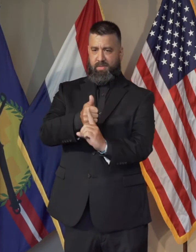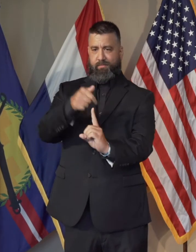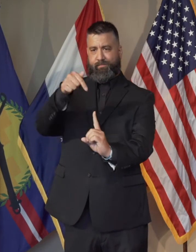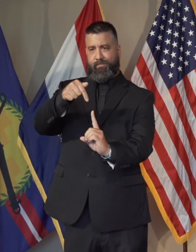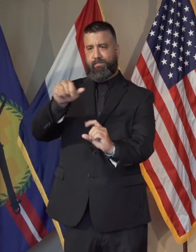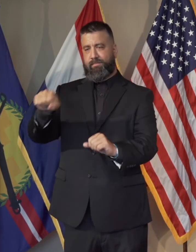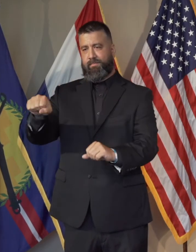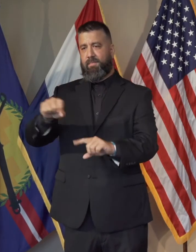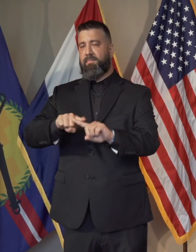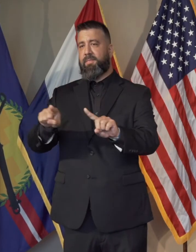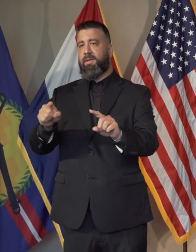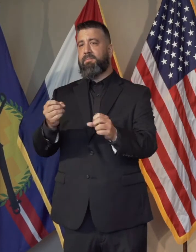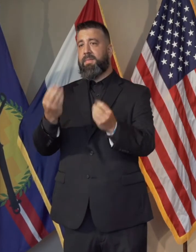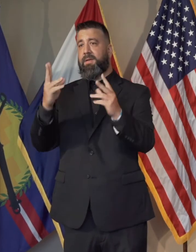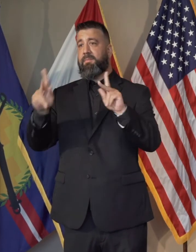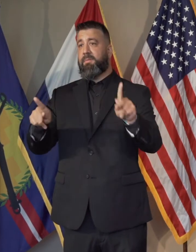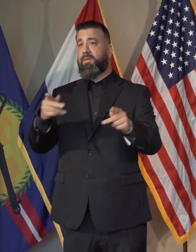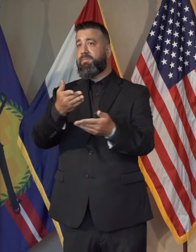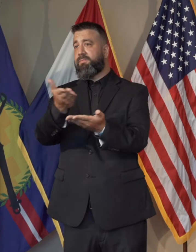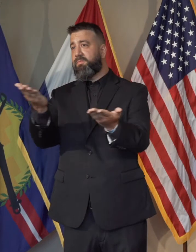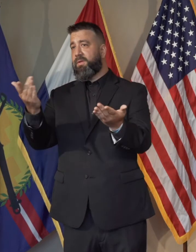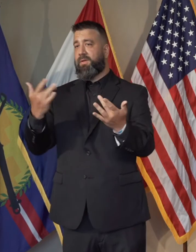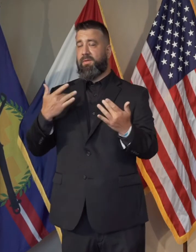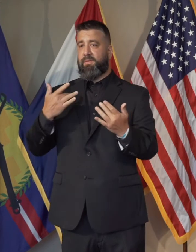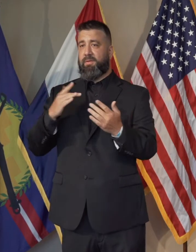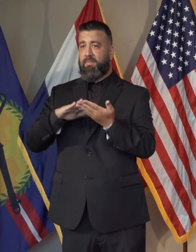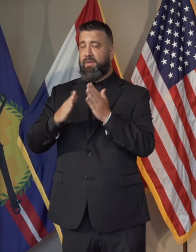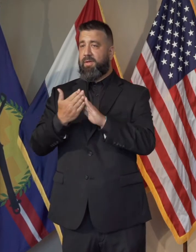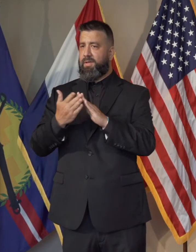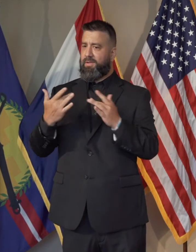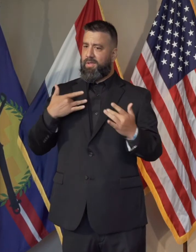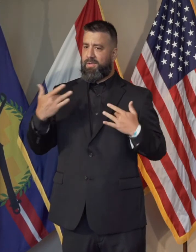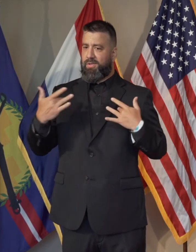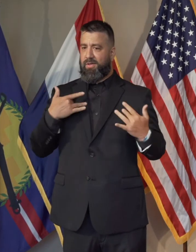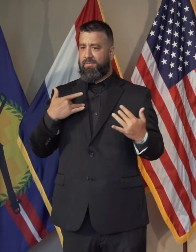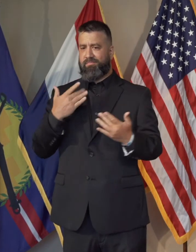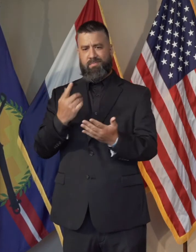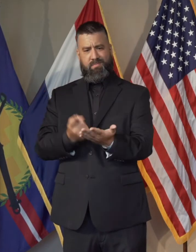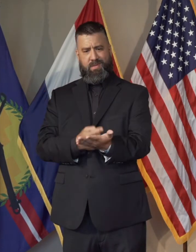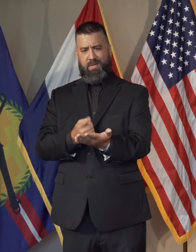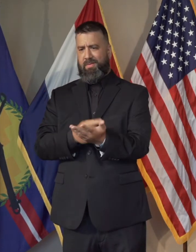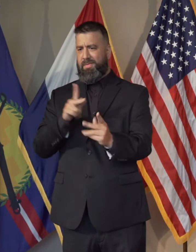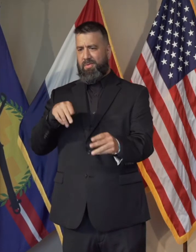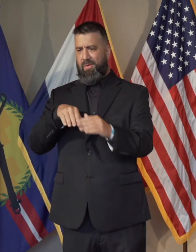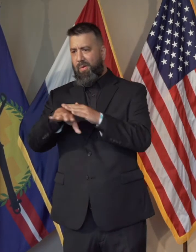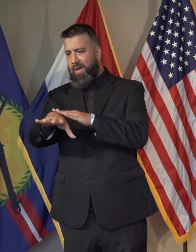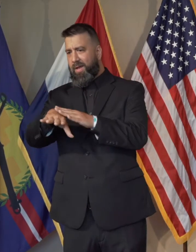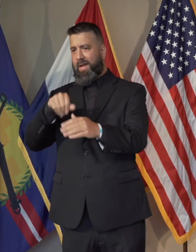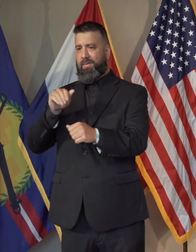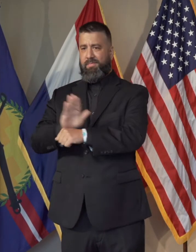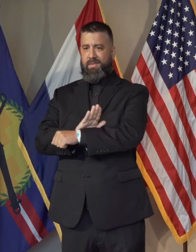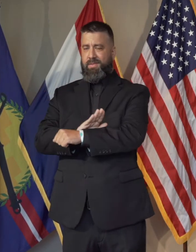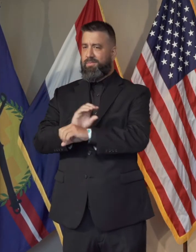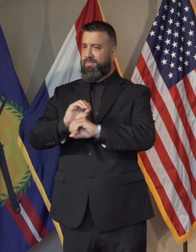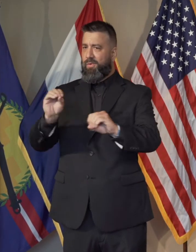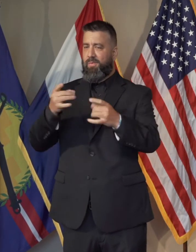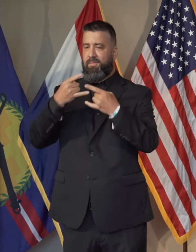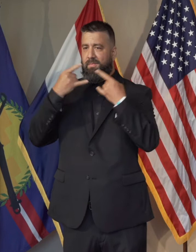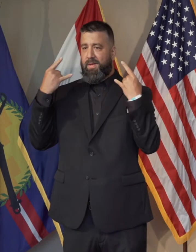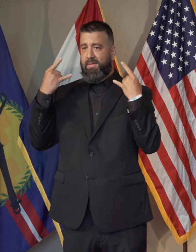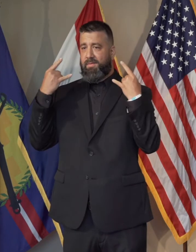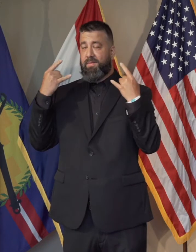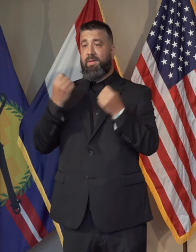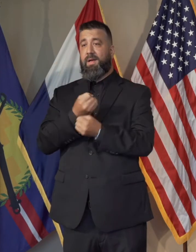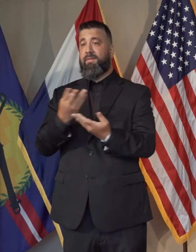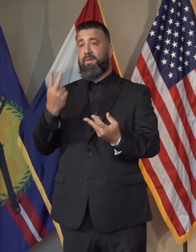of concern in our community that there are still some places where folks go in and out without wearing a mask. Now, a lot of what we've seen since